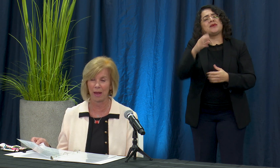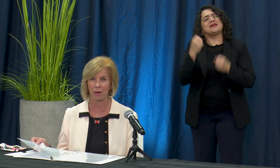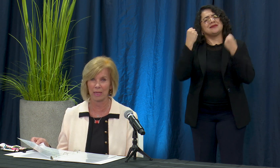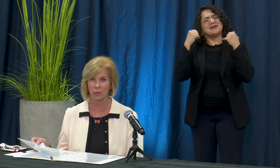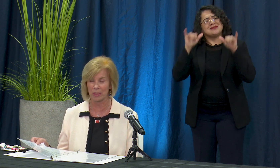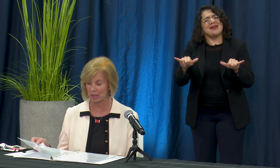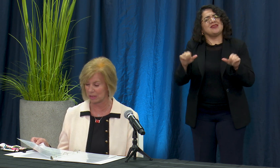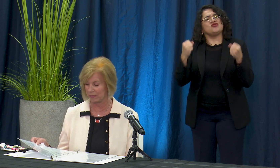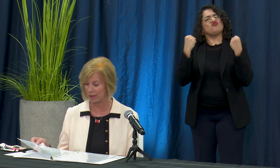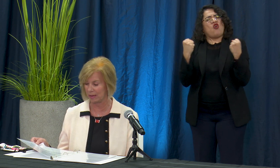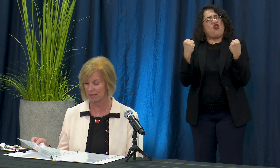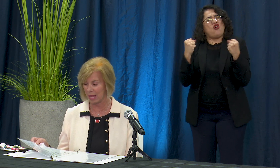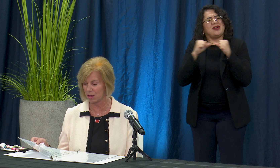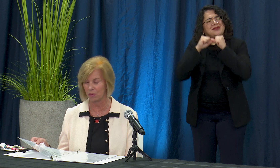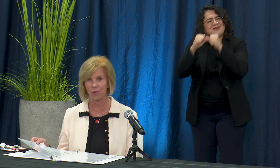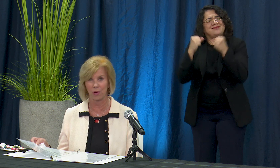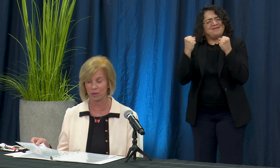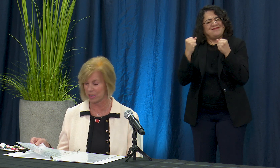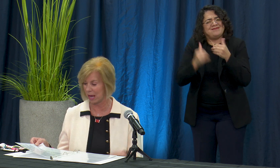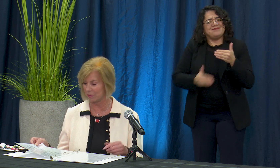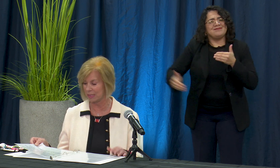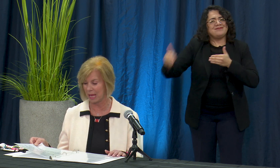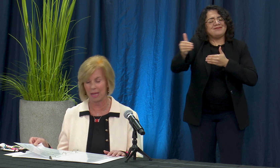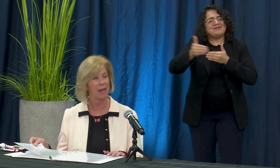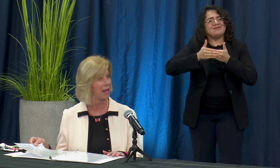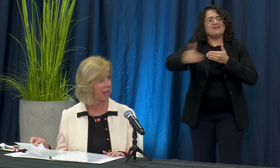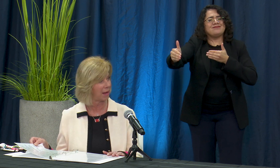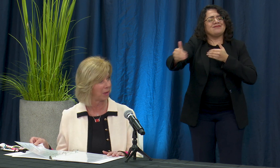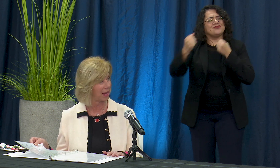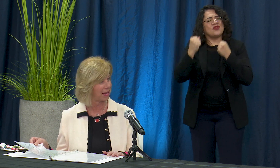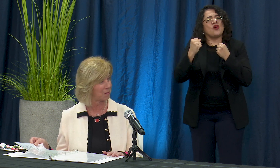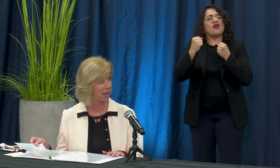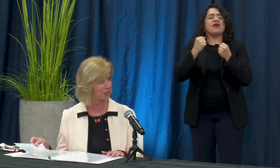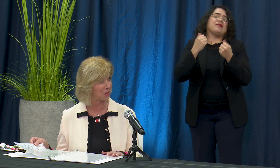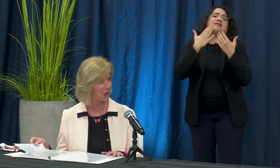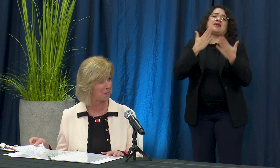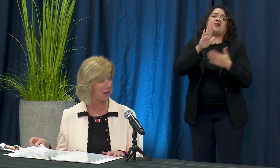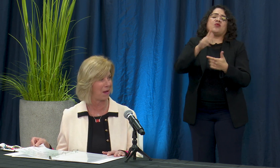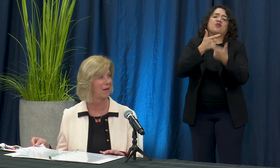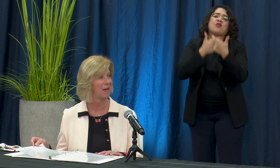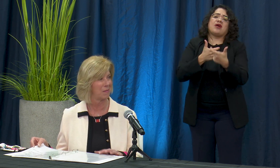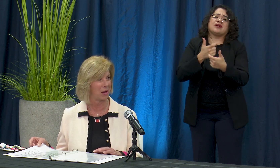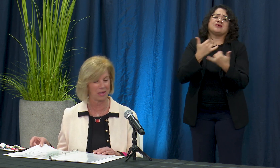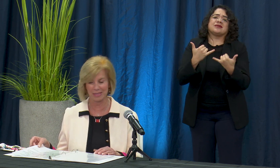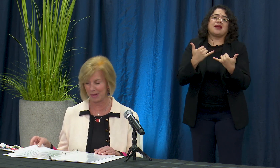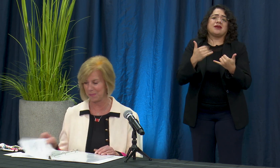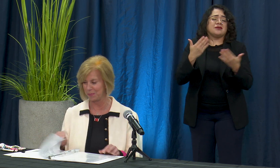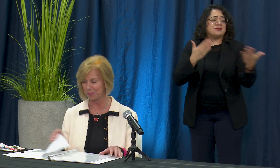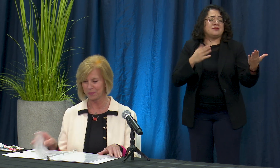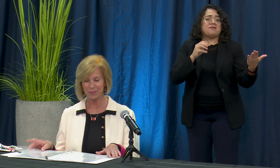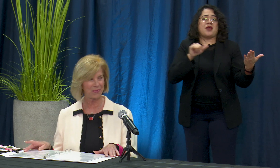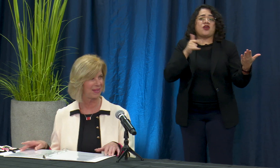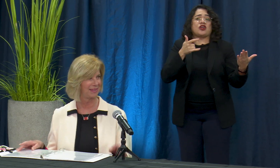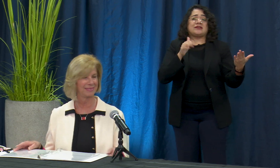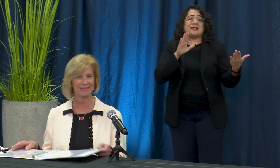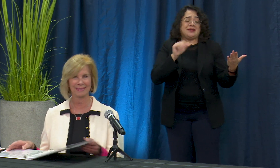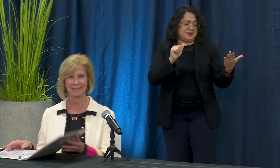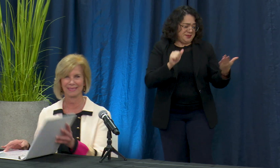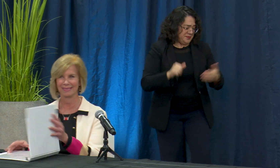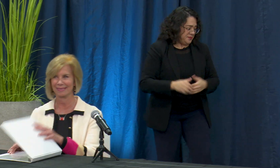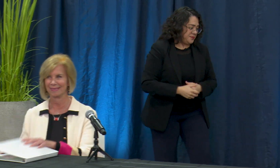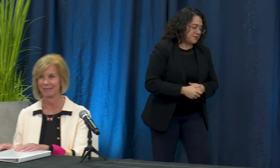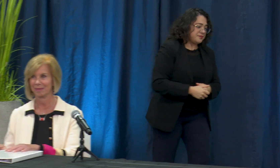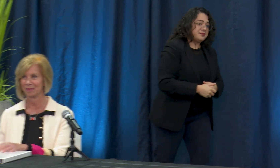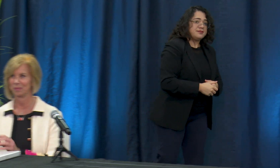we'll be better as a result of it. Thank you for your time today. And I'm going to hand it back to the great Mayor, Mayor Garcia. Thank you,